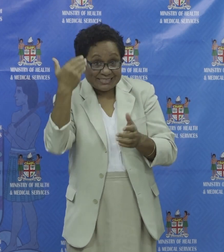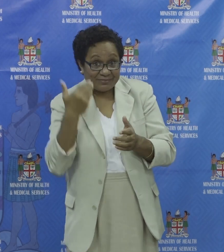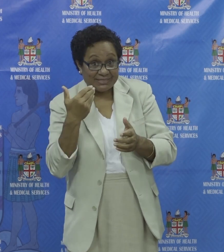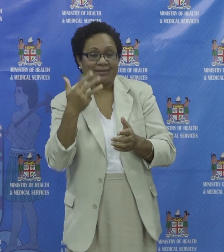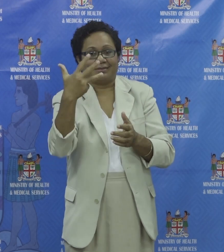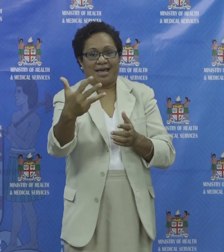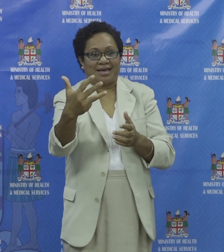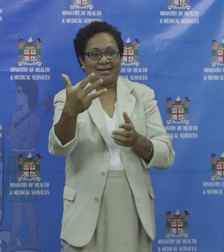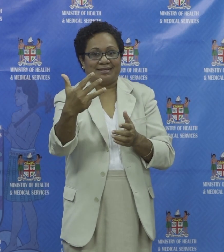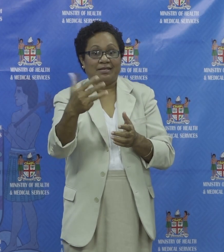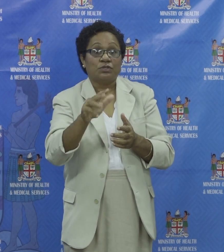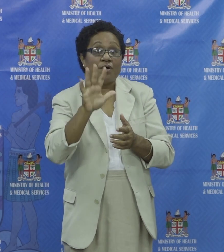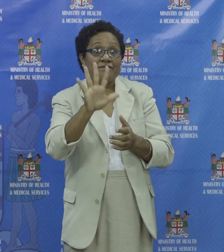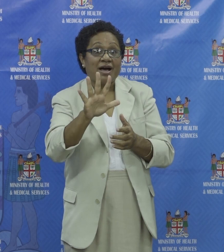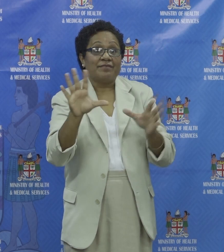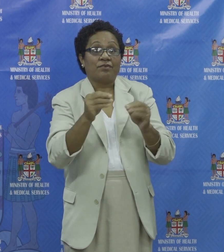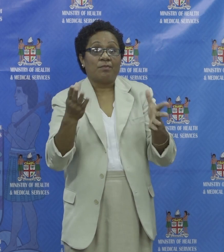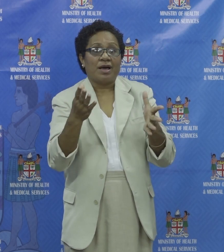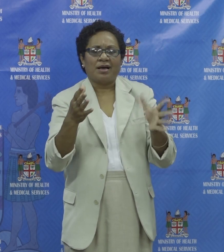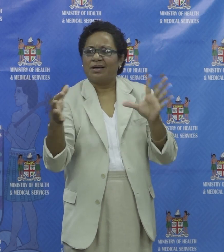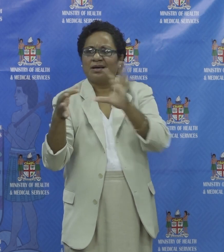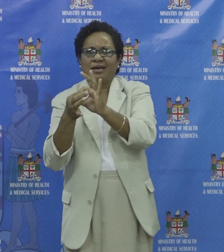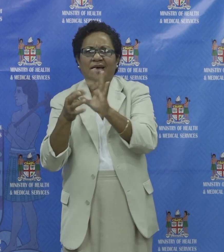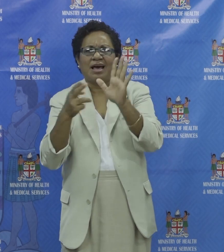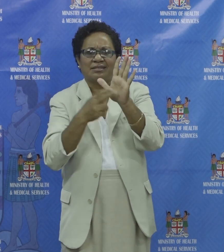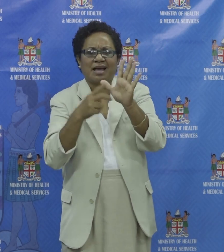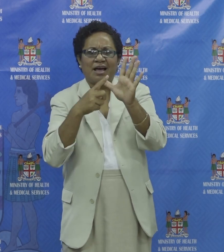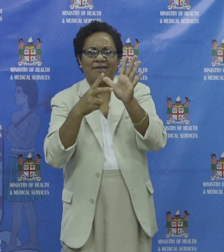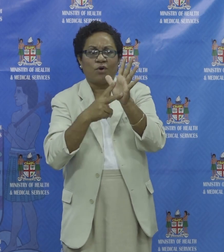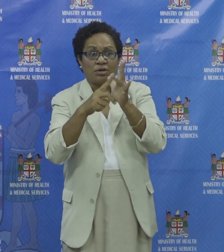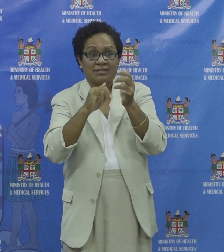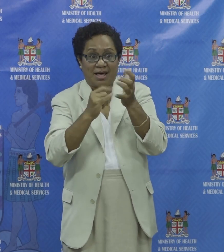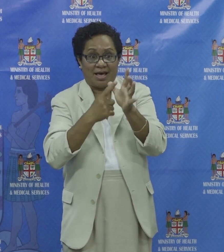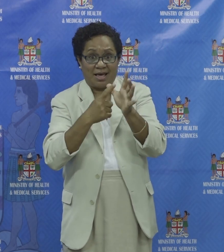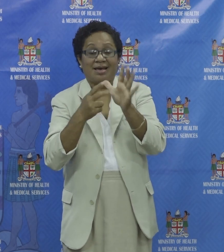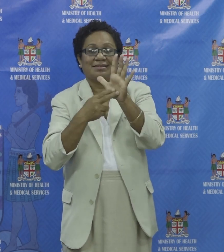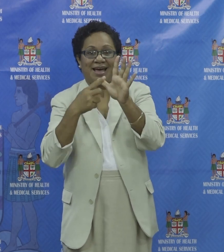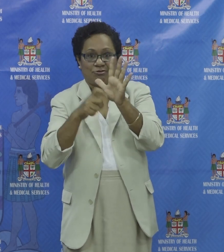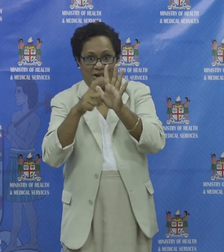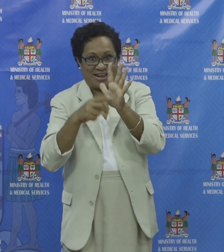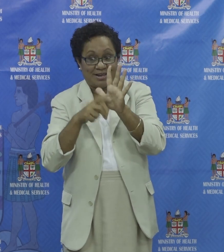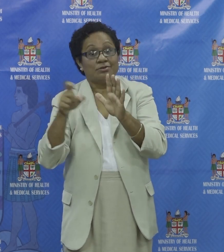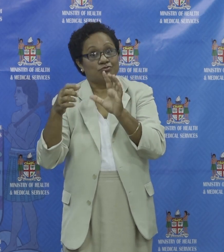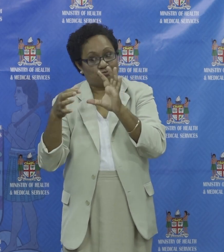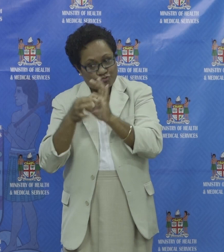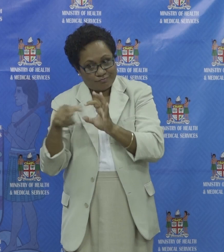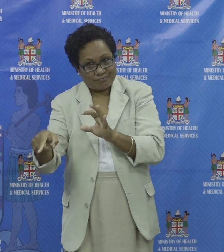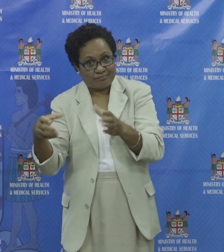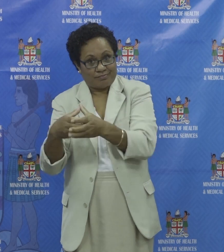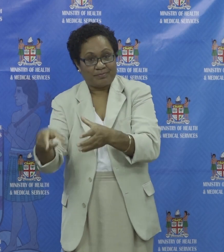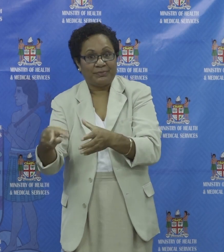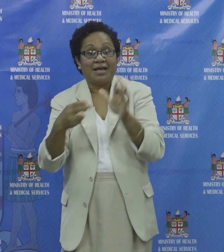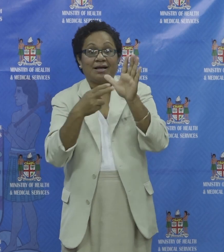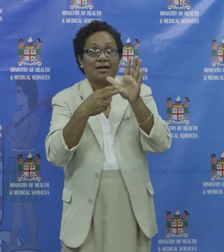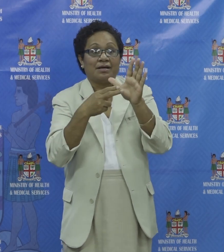5 of the cases are linked to the Nawasai Narere cluster, 1 to the Woila cluster, 1 is